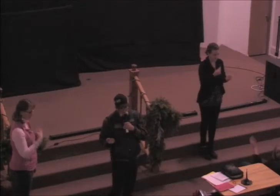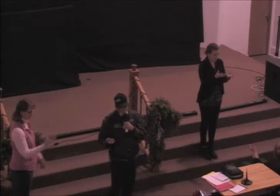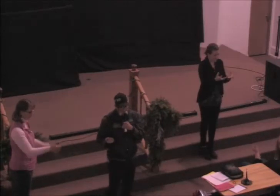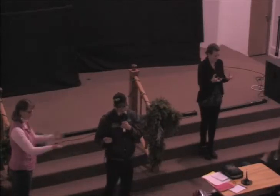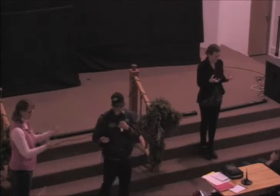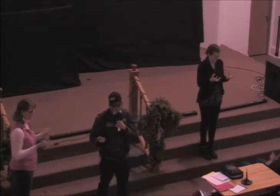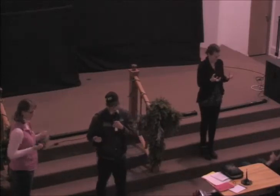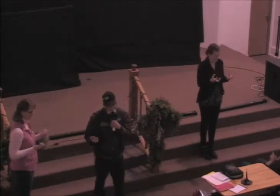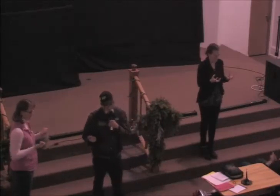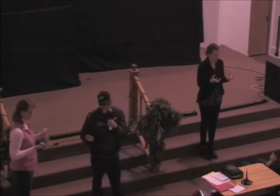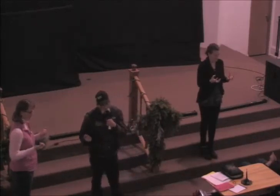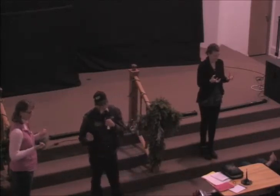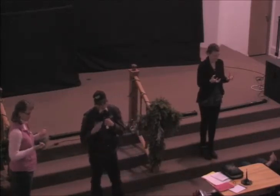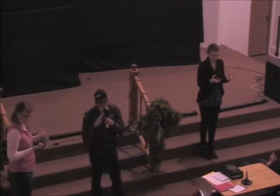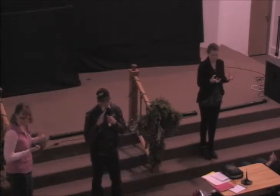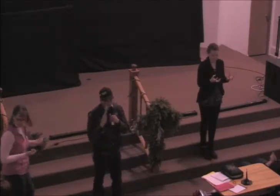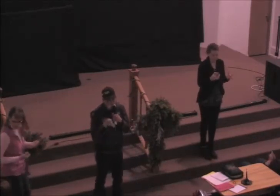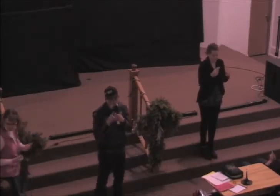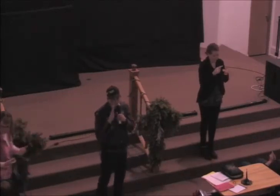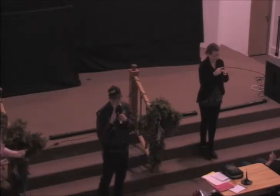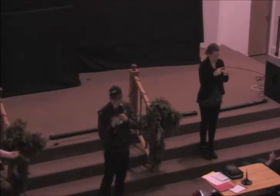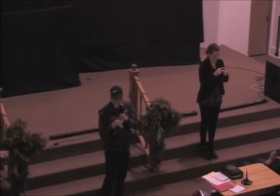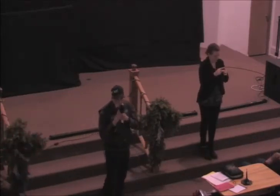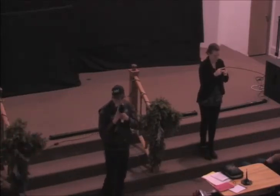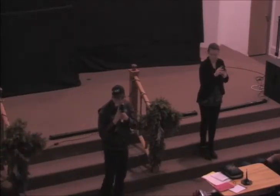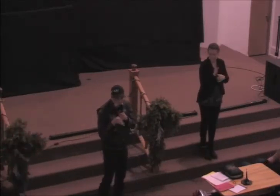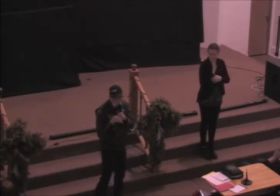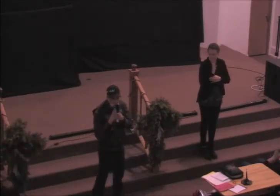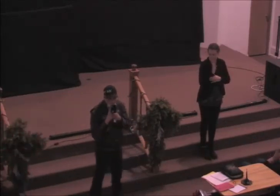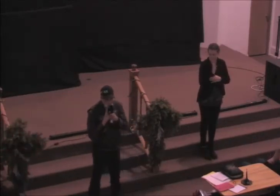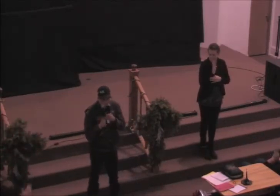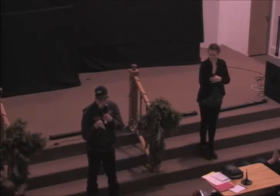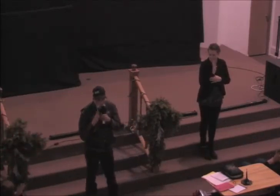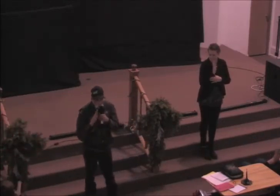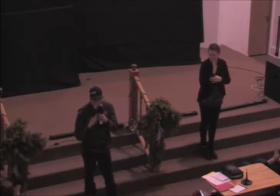want to speak